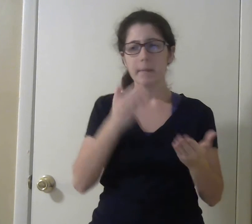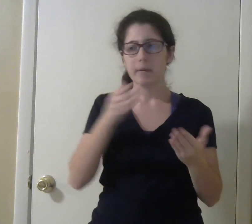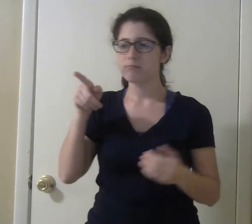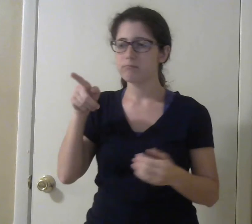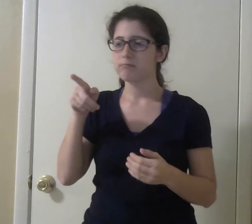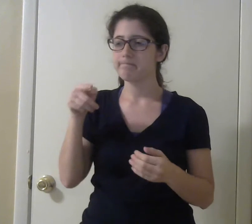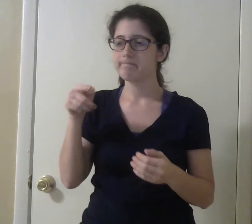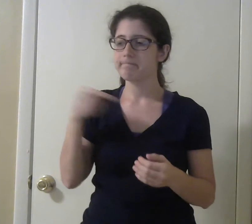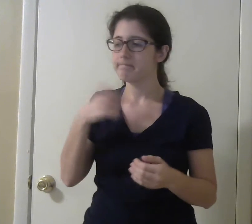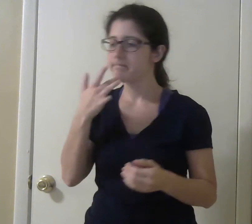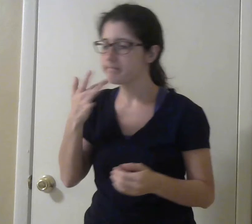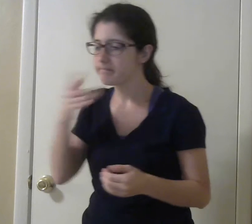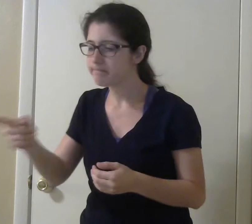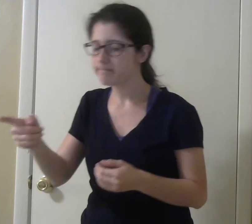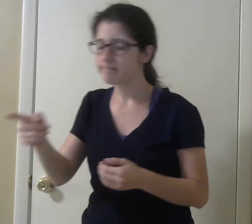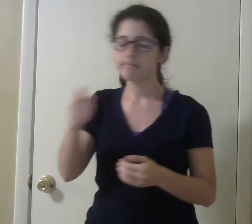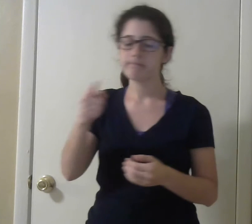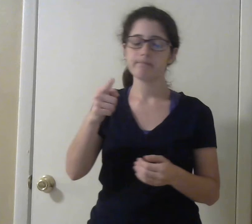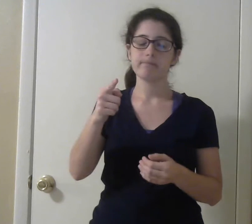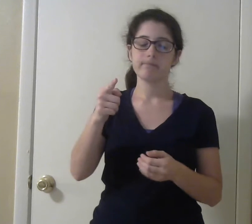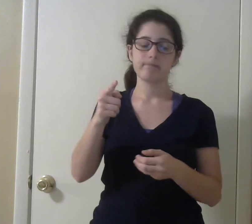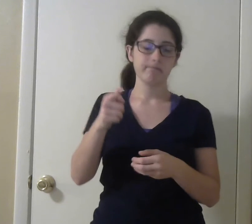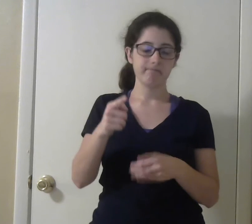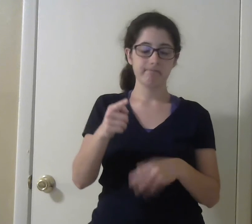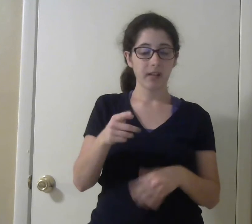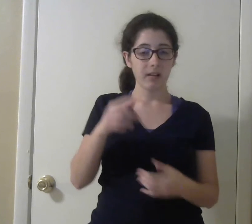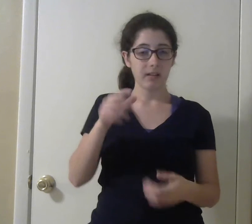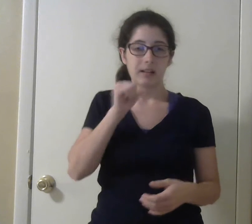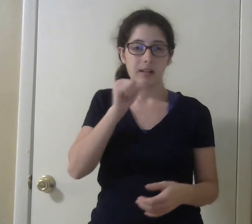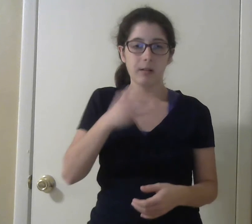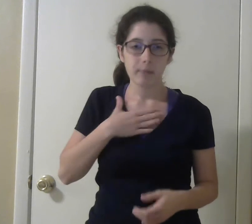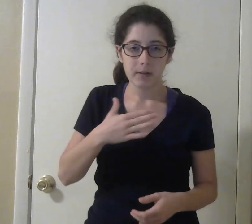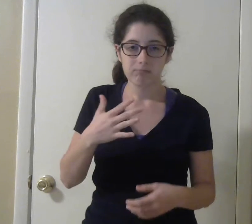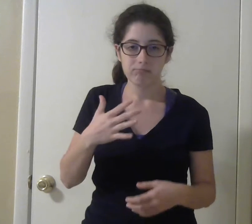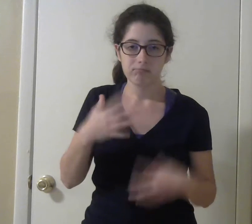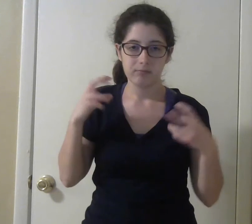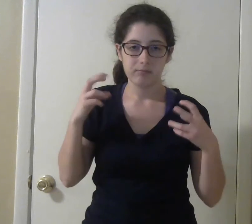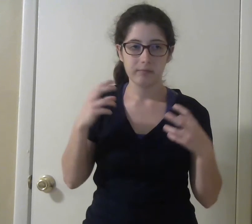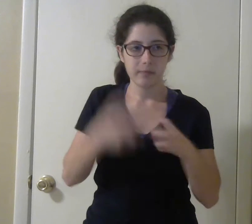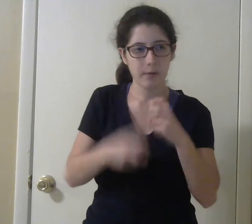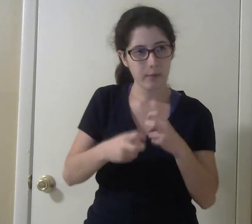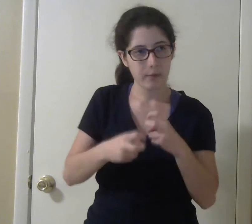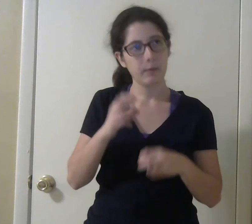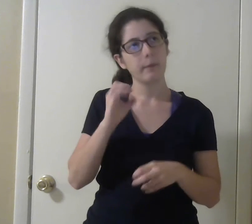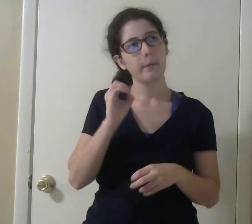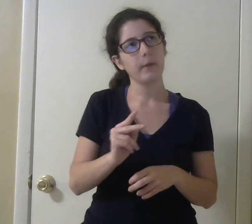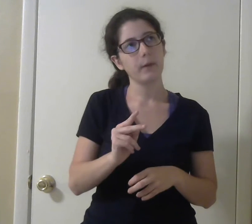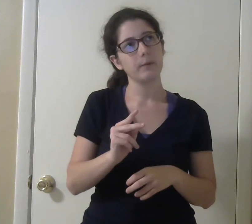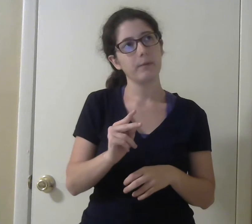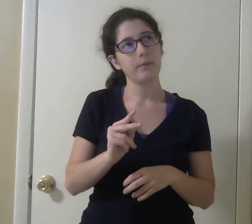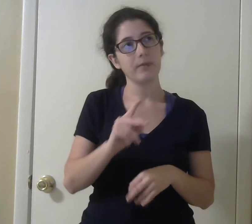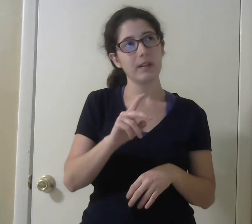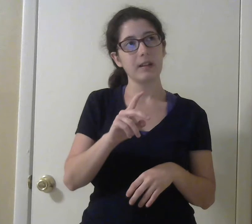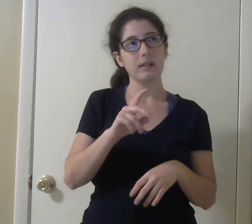craving God. Is it a sin to date an unbeliever? And my answer